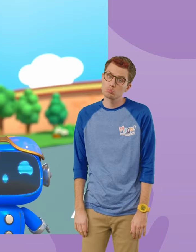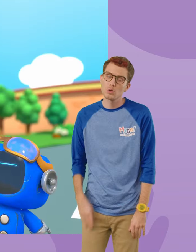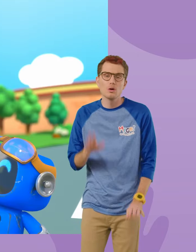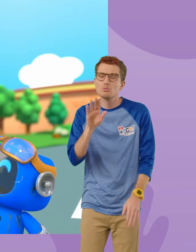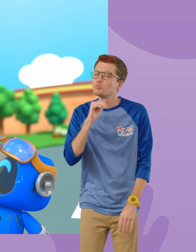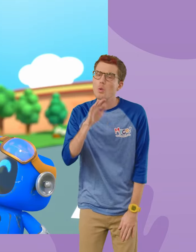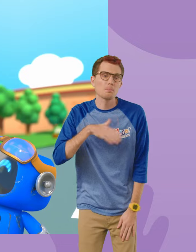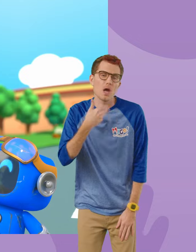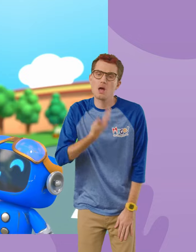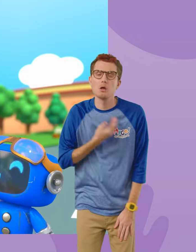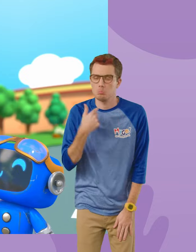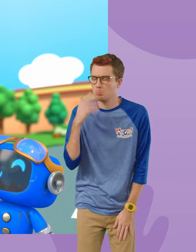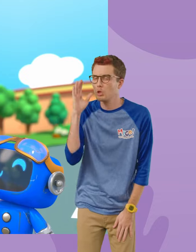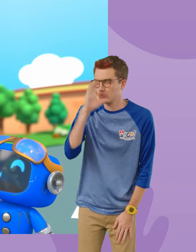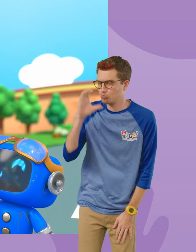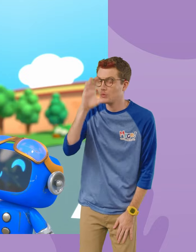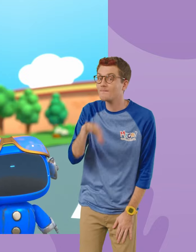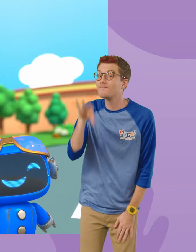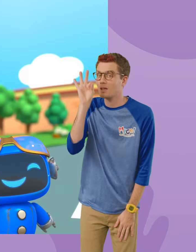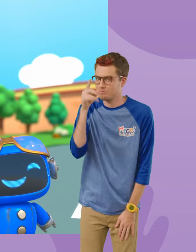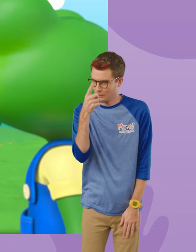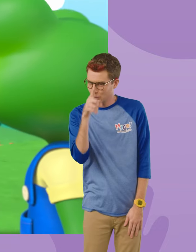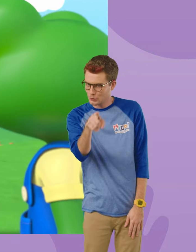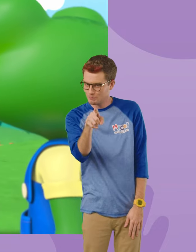Don't be upset. We'll find it for you.